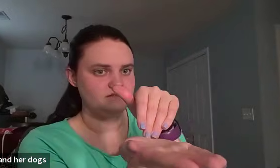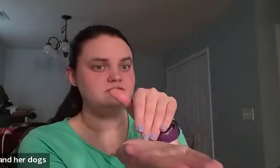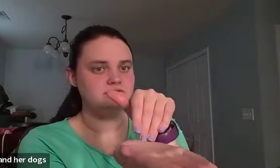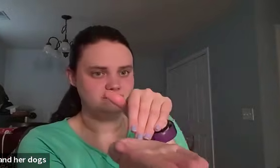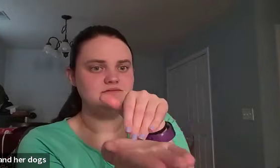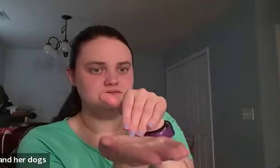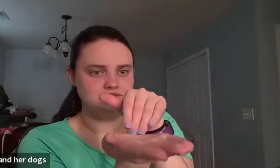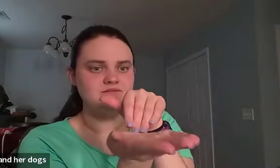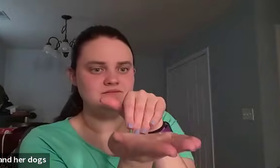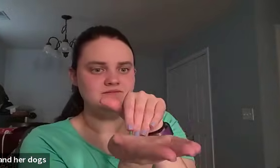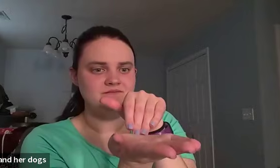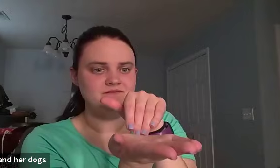4,000.